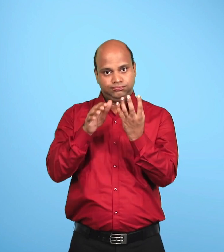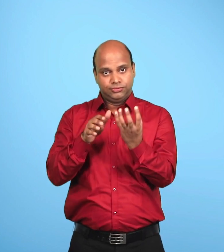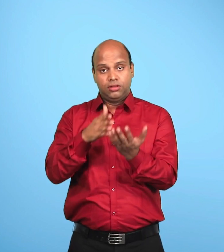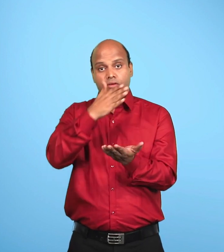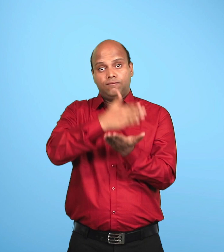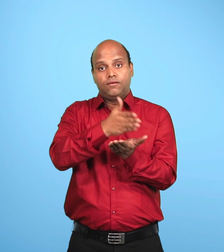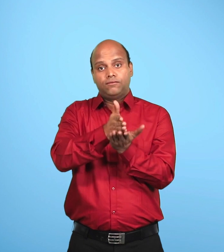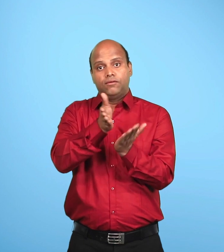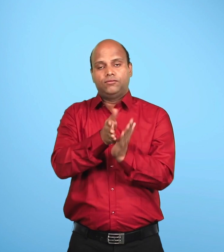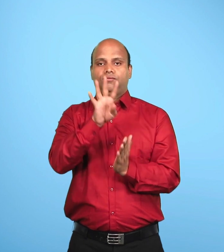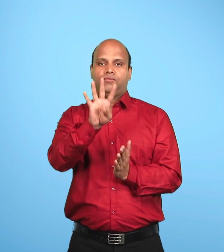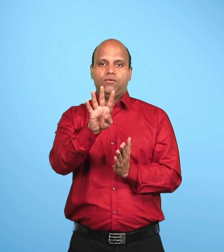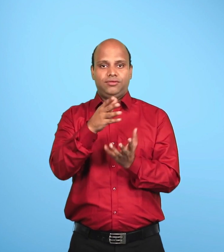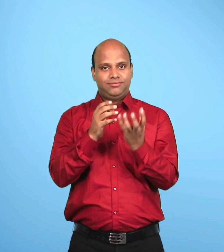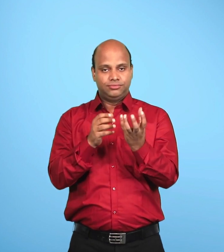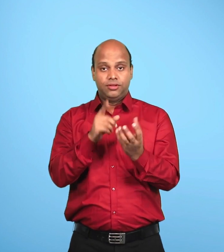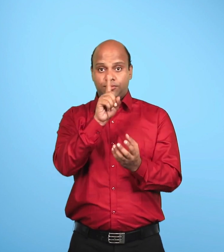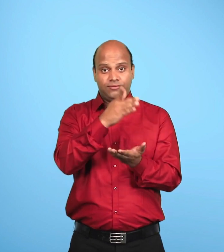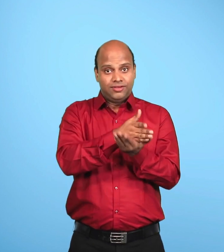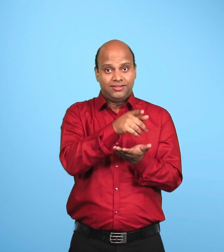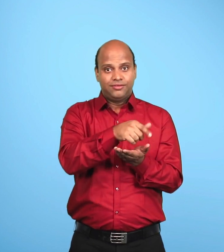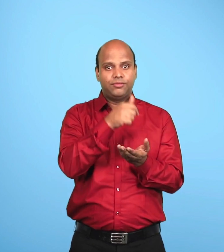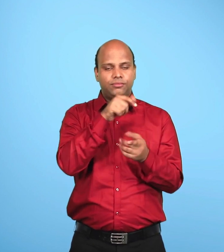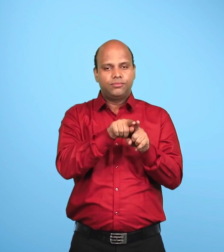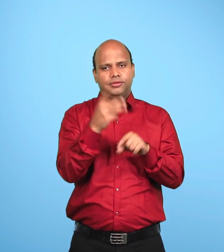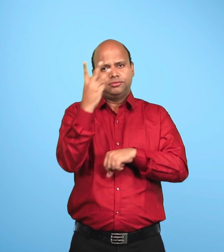Divide the soaked seeds into 4 parts.